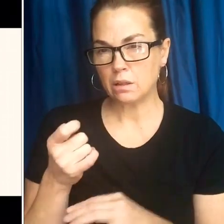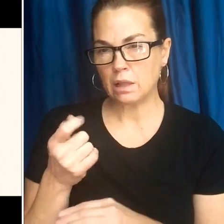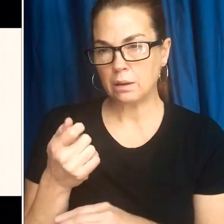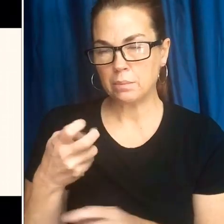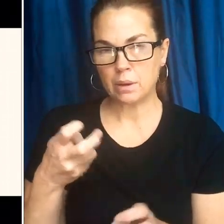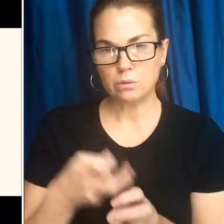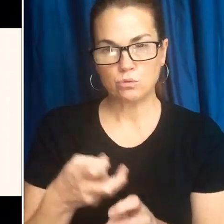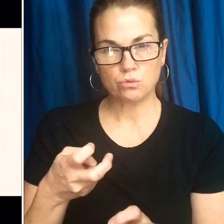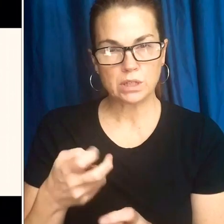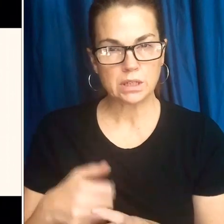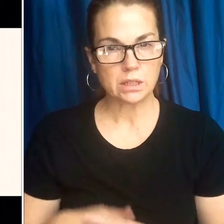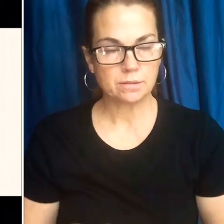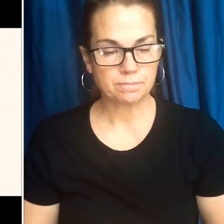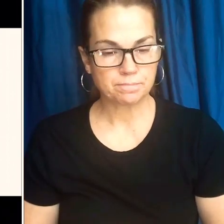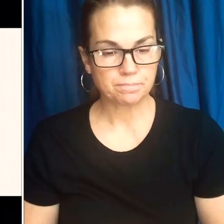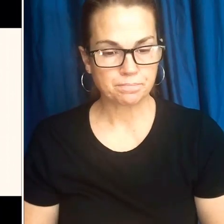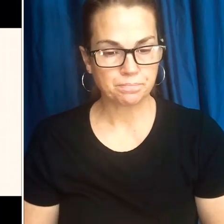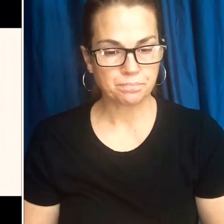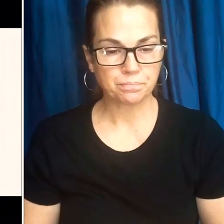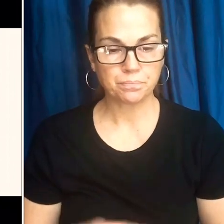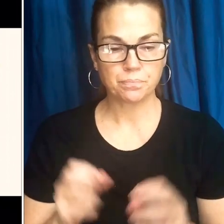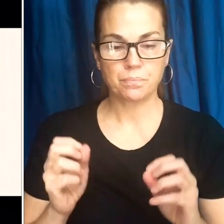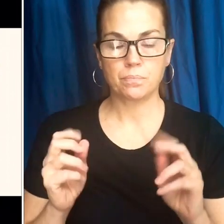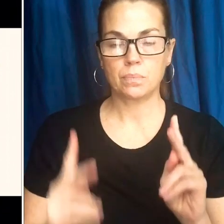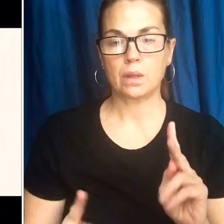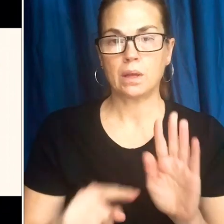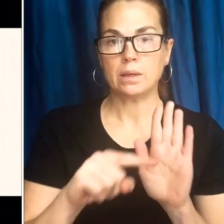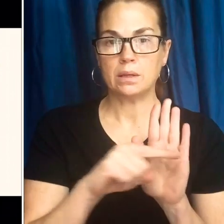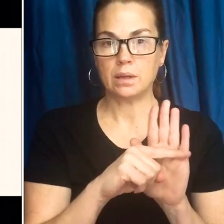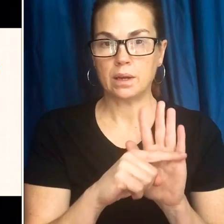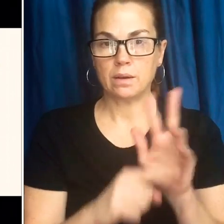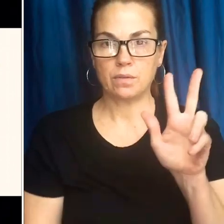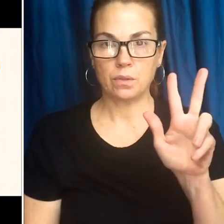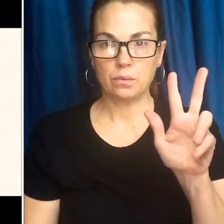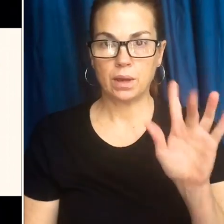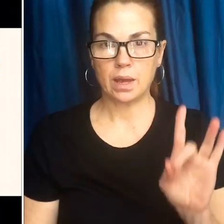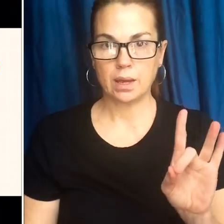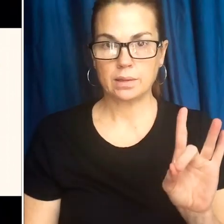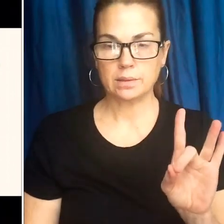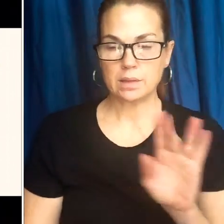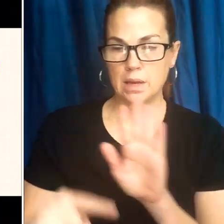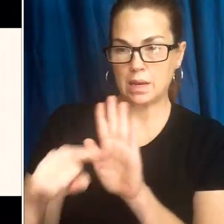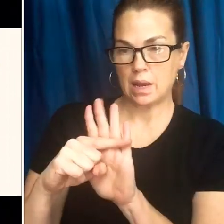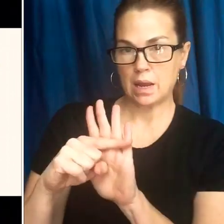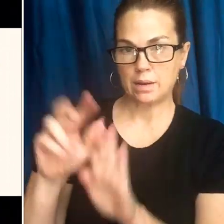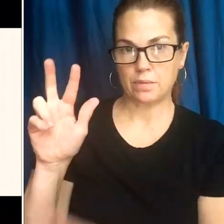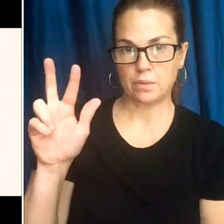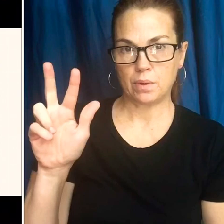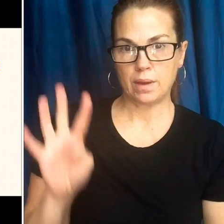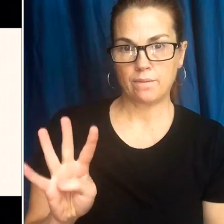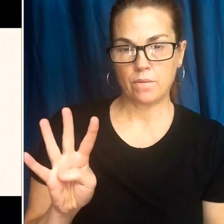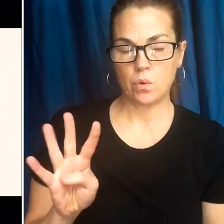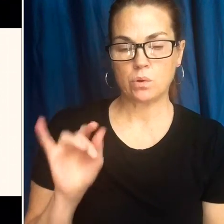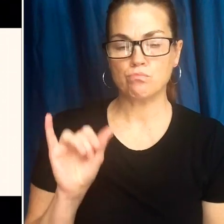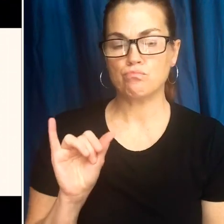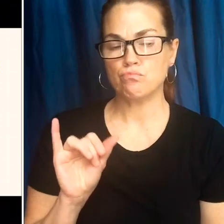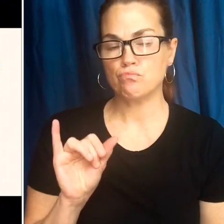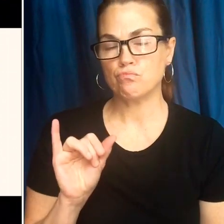It appears this 3 is almost the size of its denominator of 4, while this 3 isn't